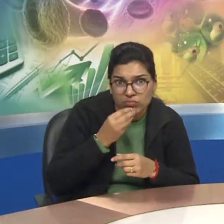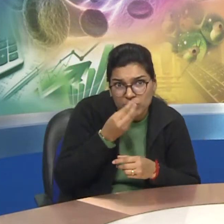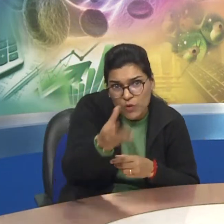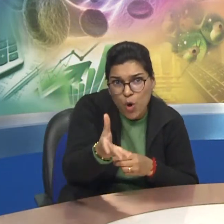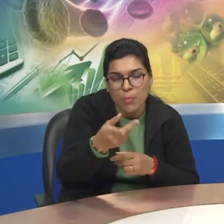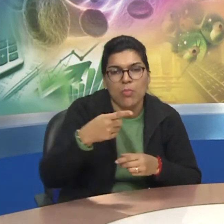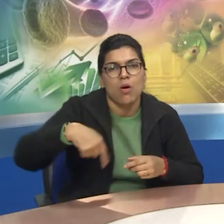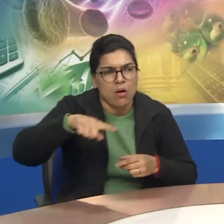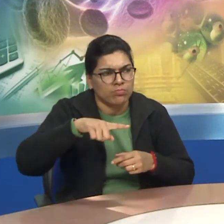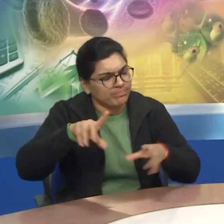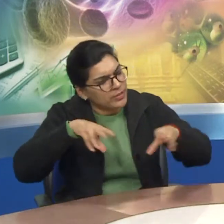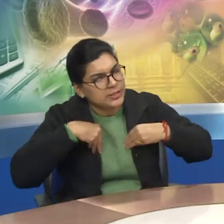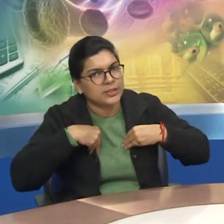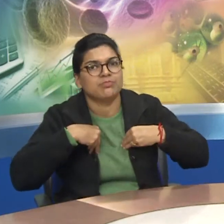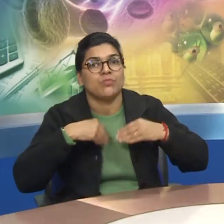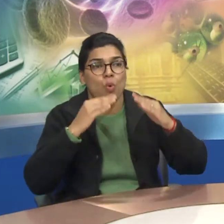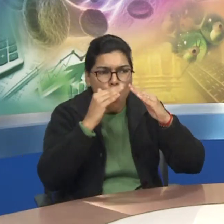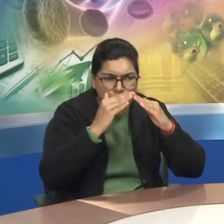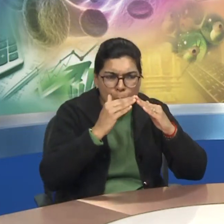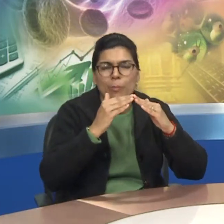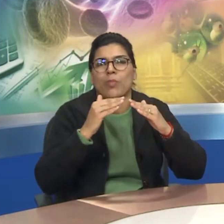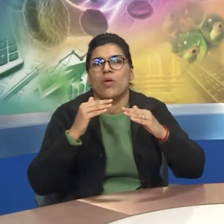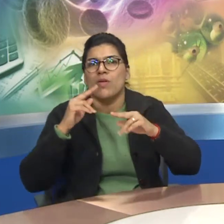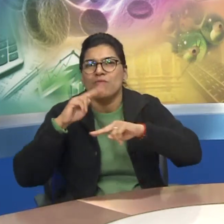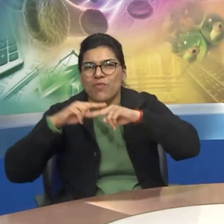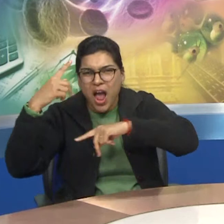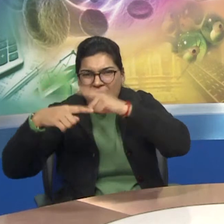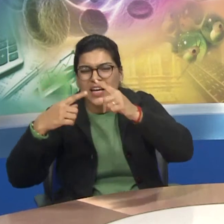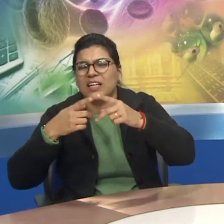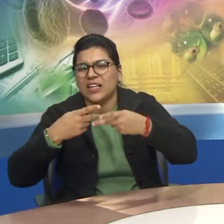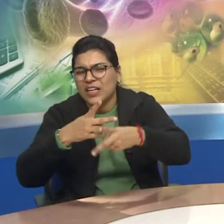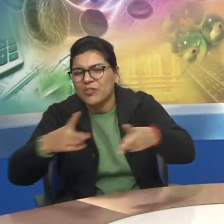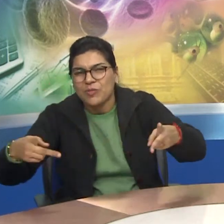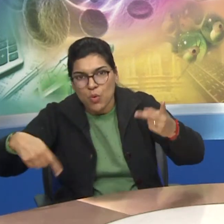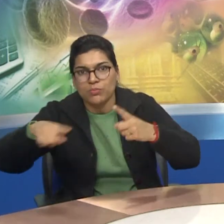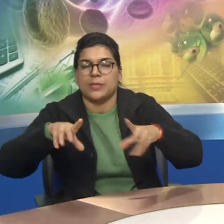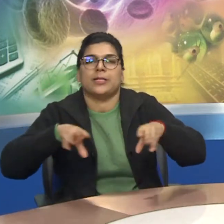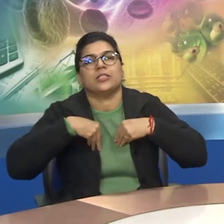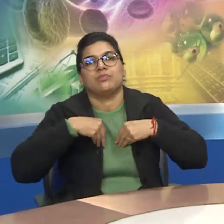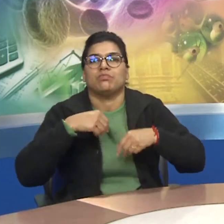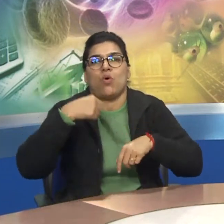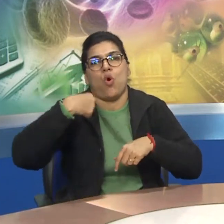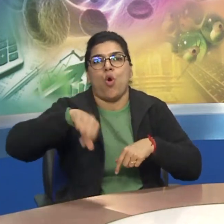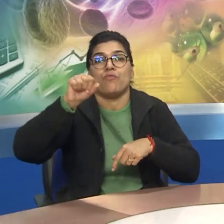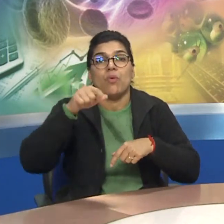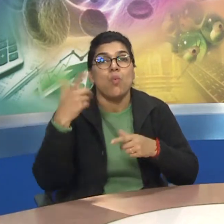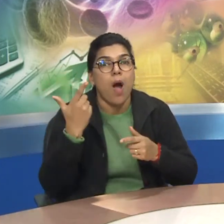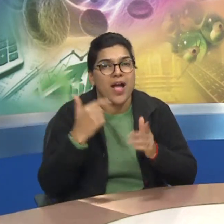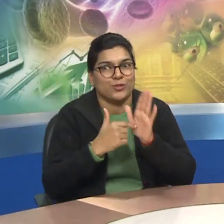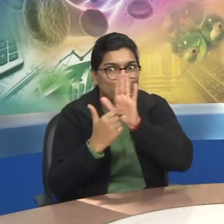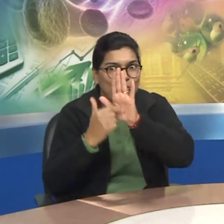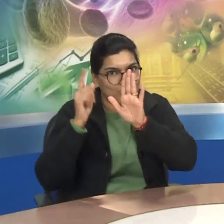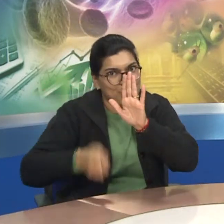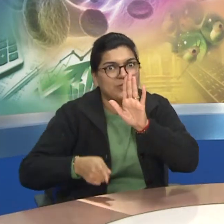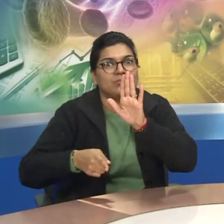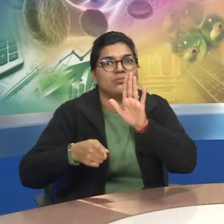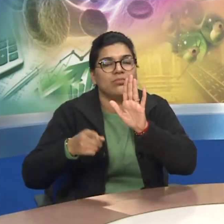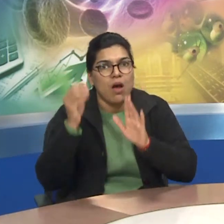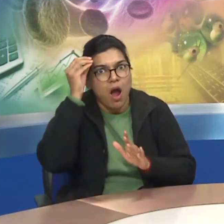other electrical appliances for 1 hour to raise awareness of the need to